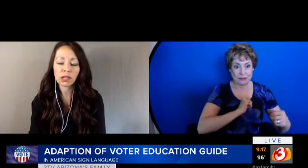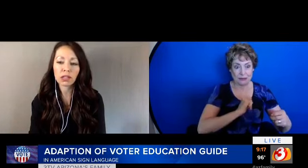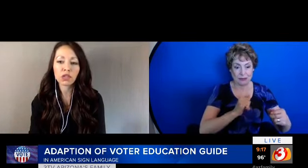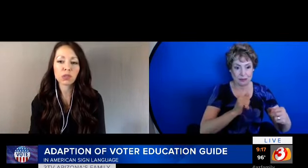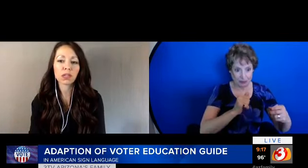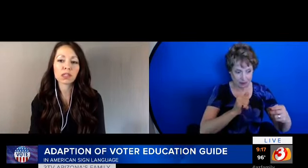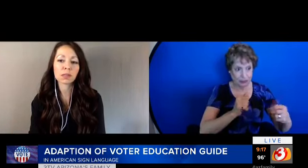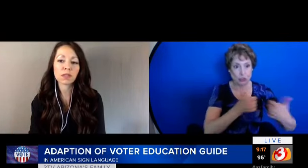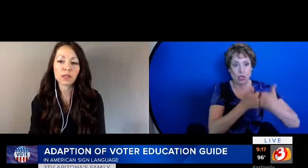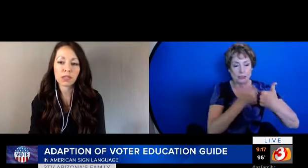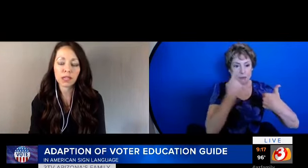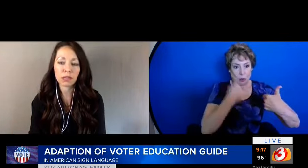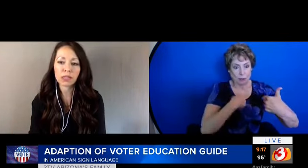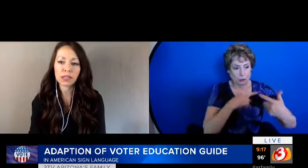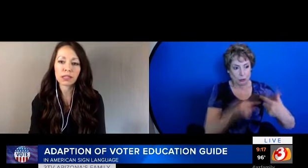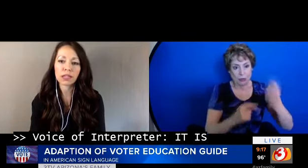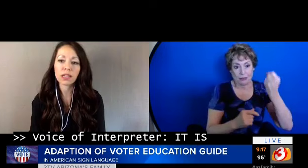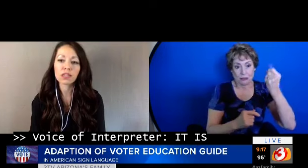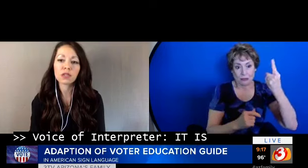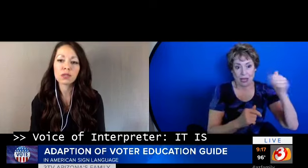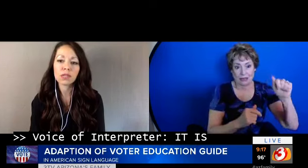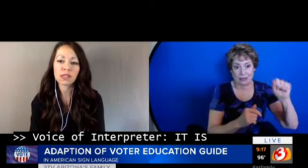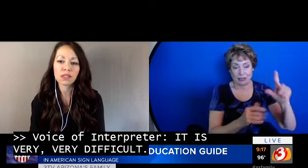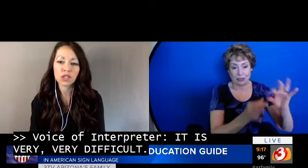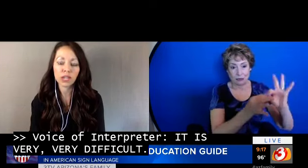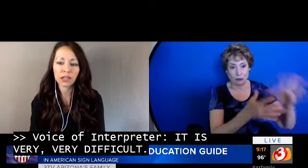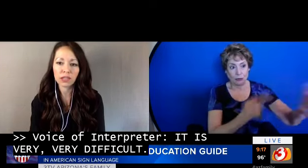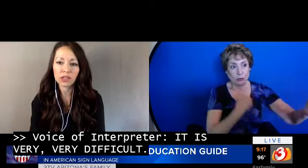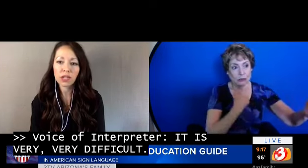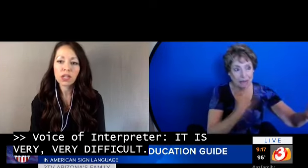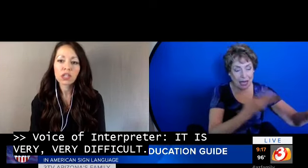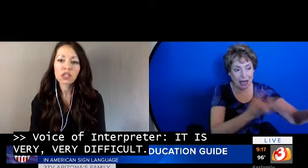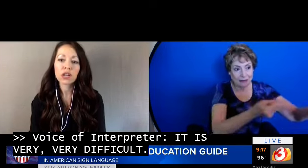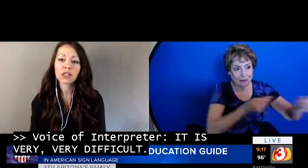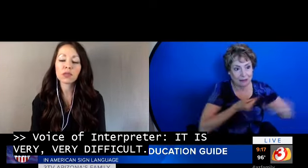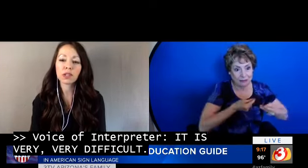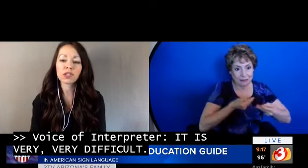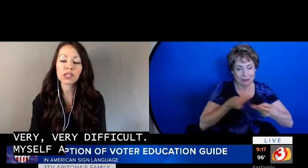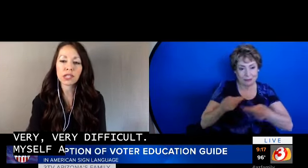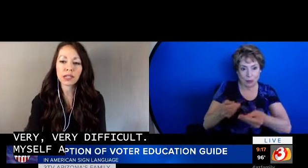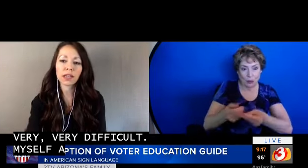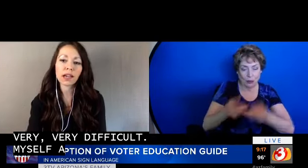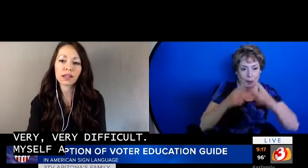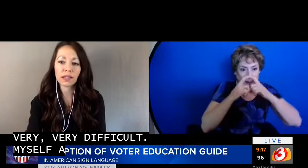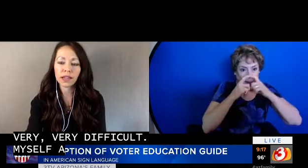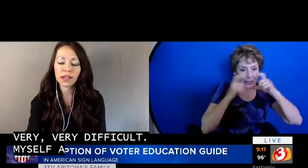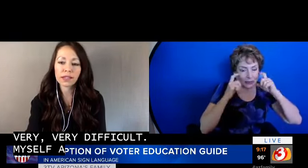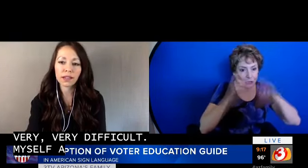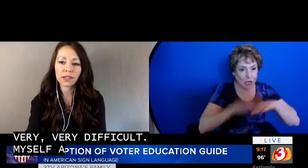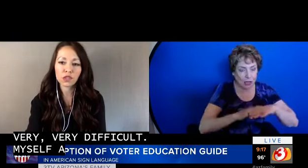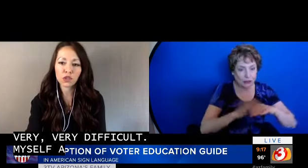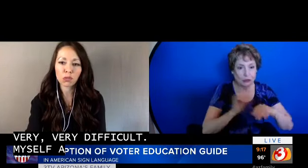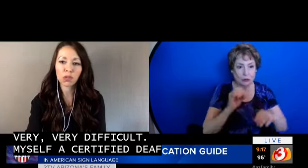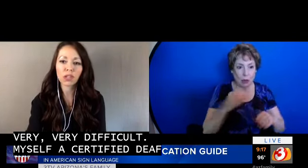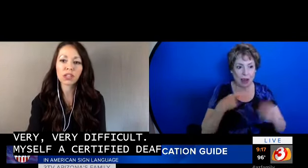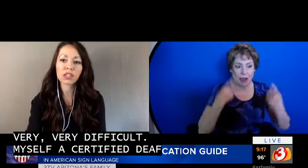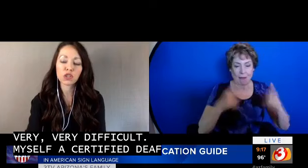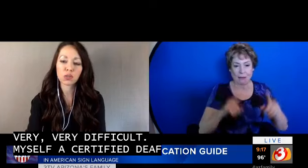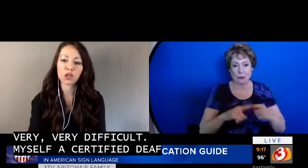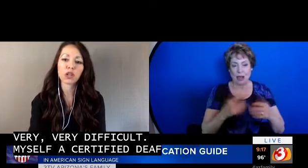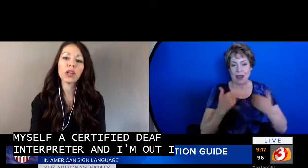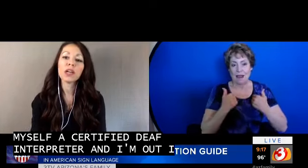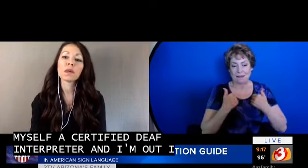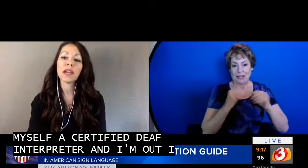the community interpreting specific assignments, and I do see the challenge trying to understand the ASL interpreter,